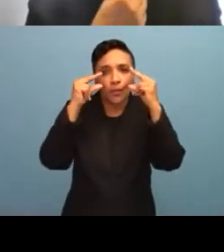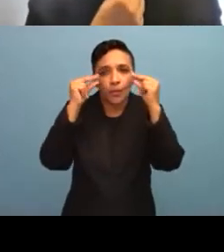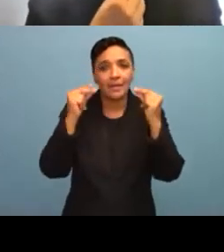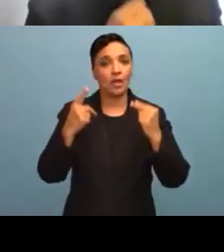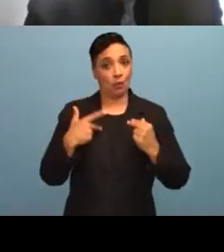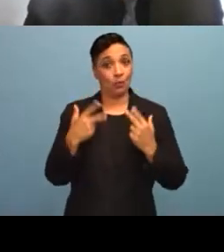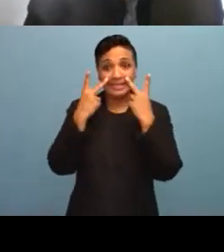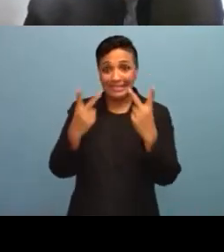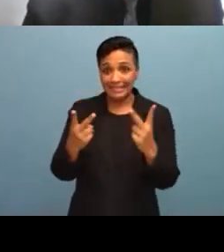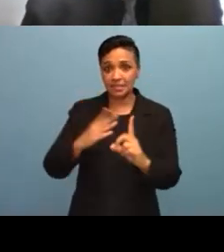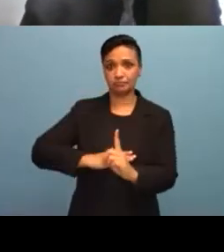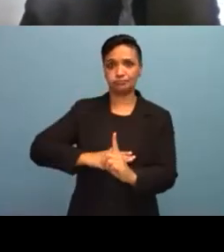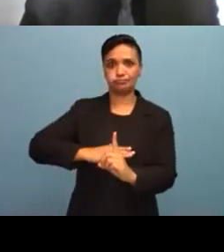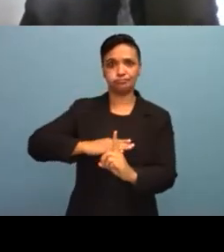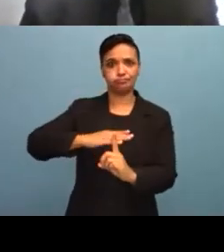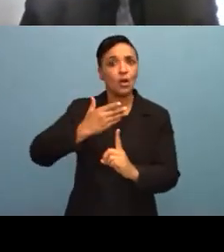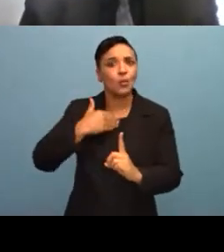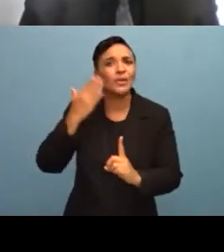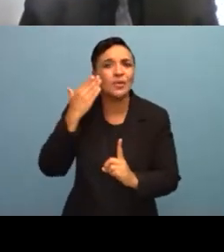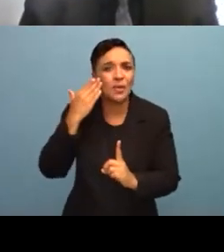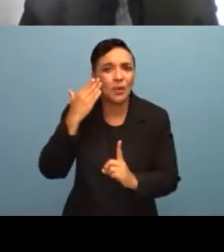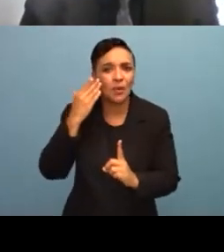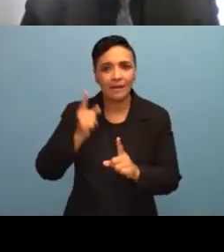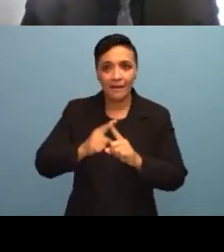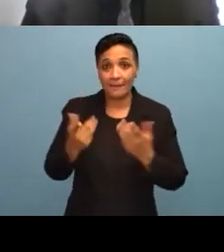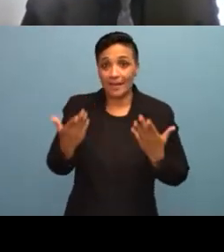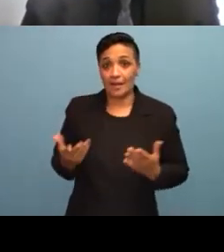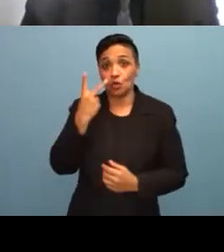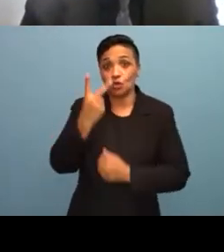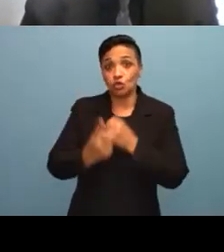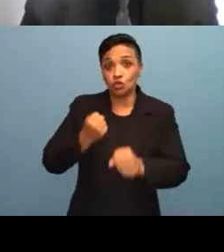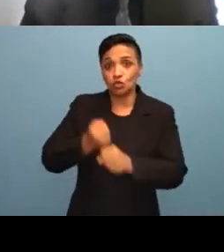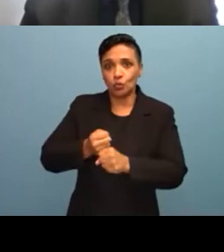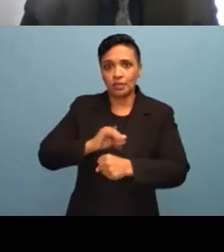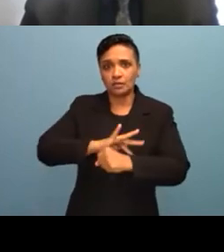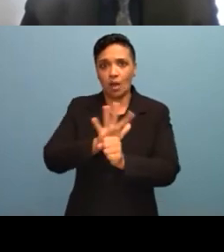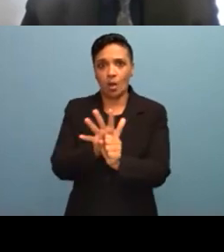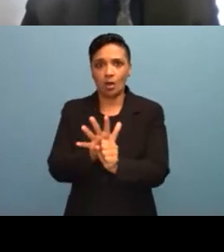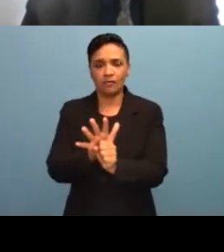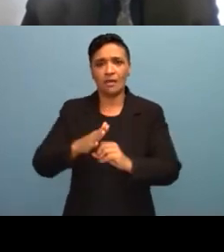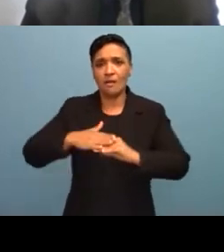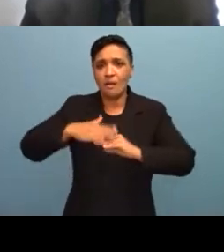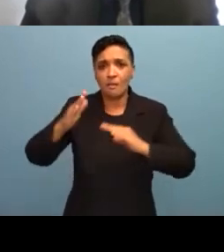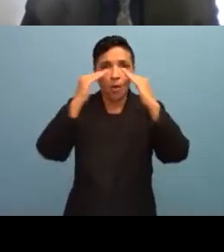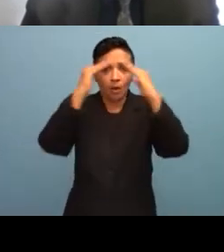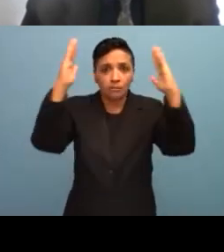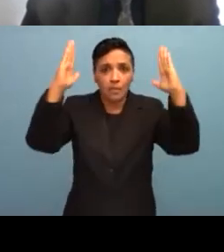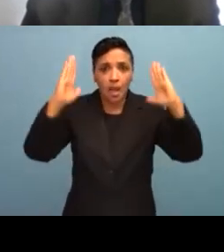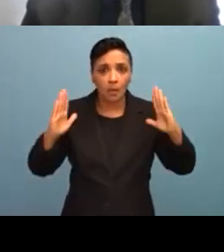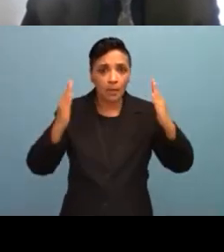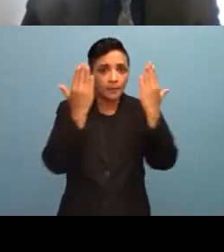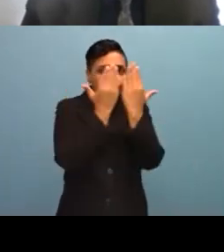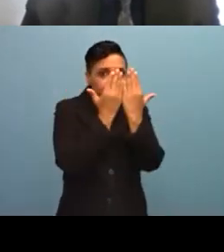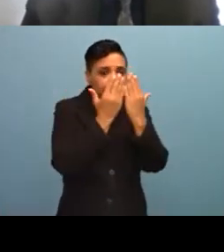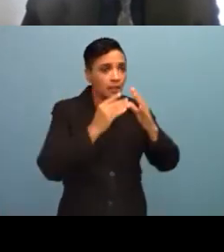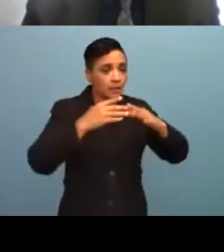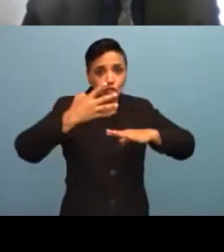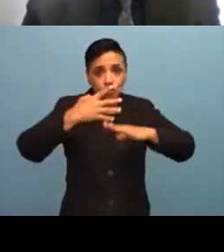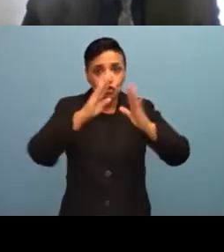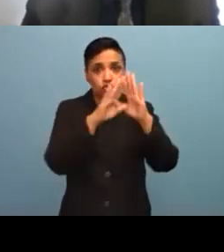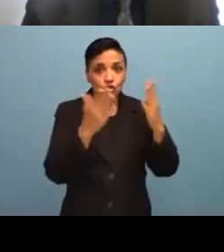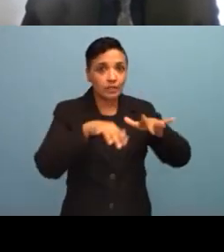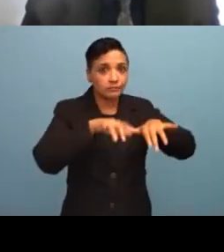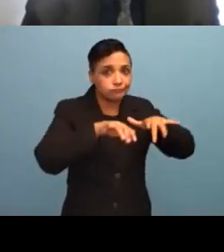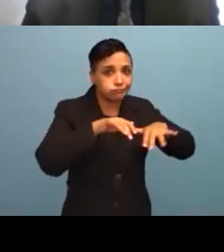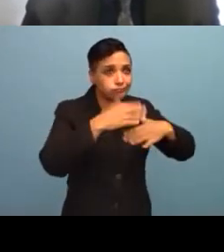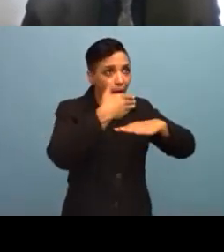known that. But because of what's happened over the past 2 years, children are spending a lot more time indoors, a lot more time on screens, yeah. less time